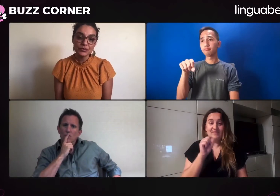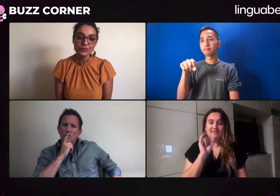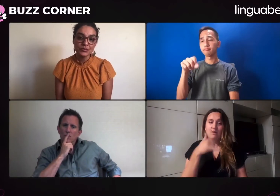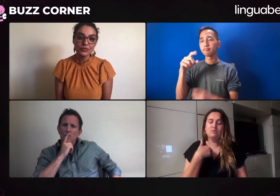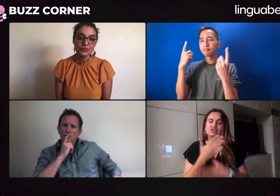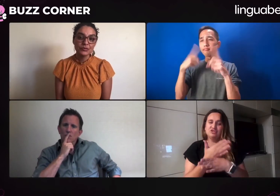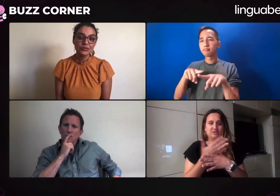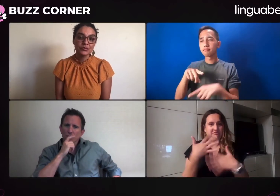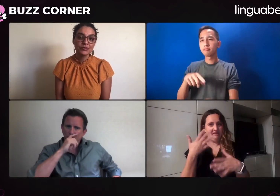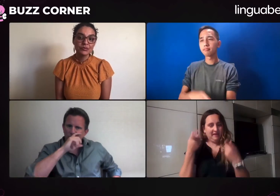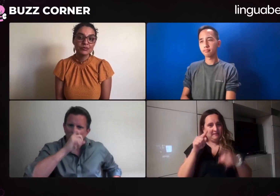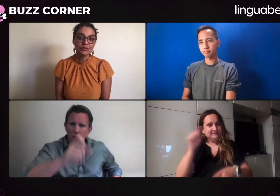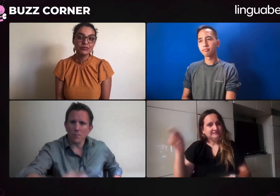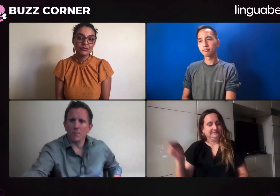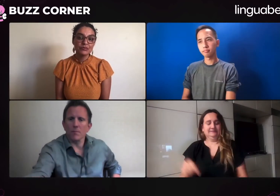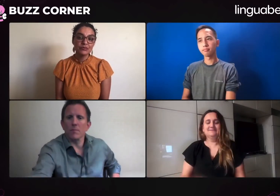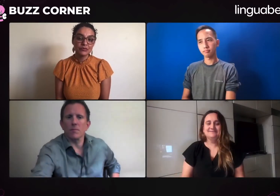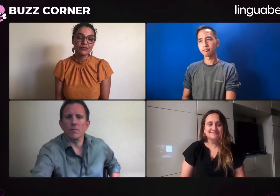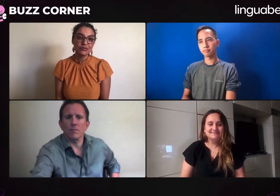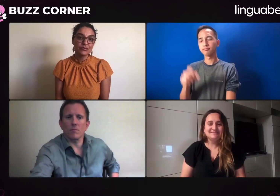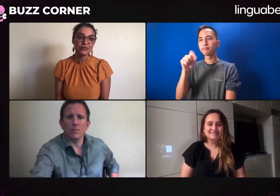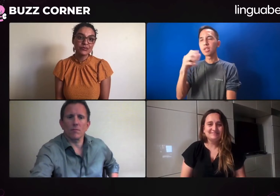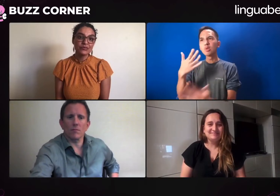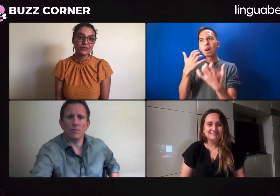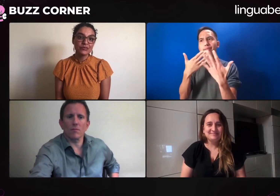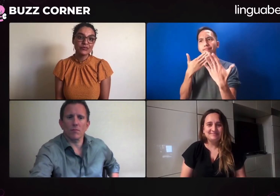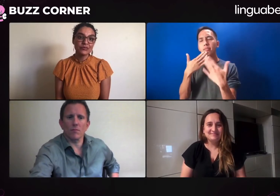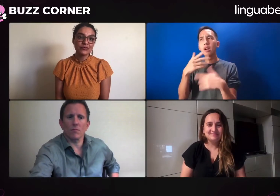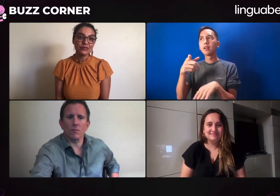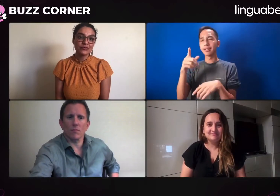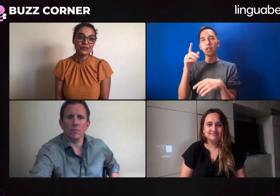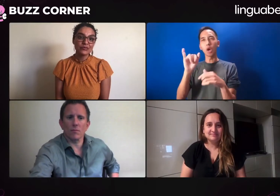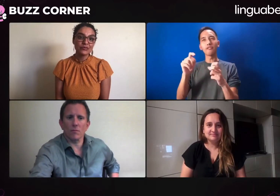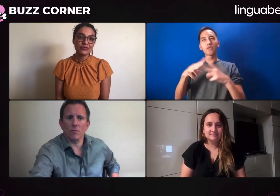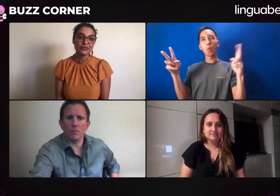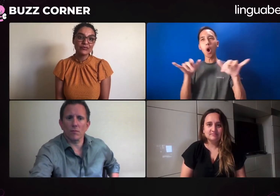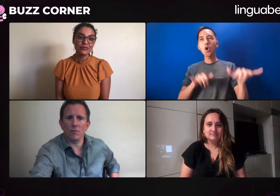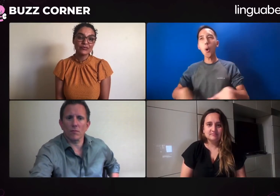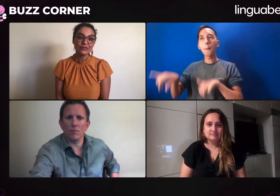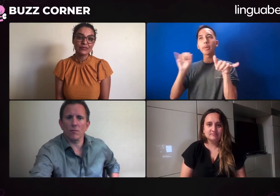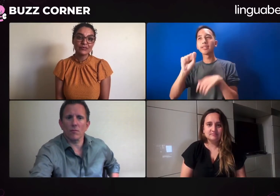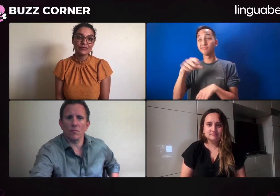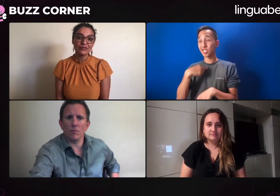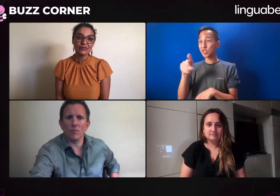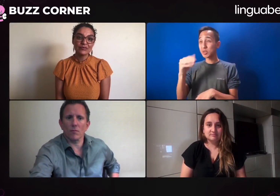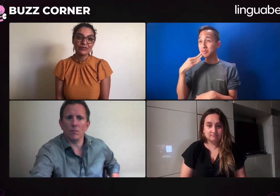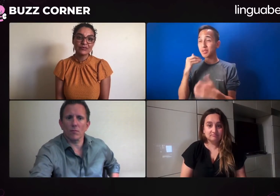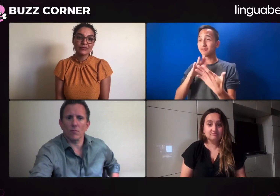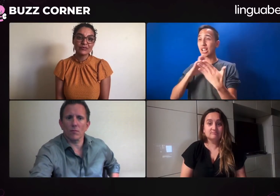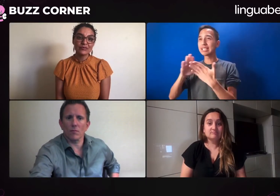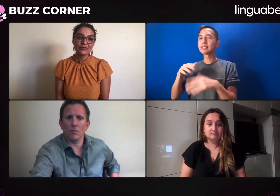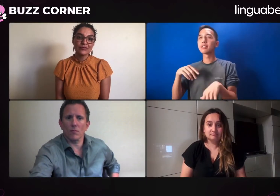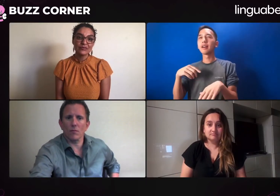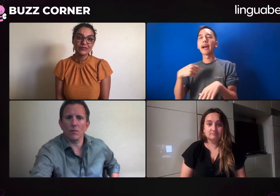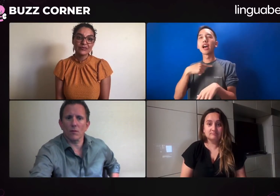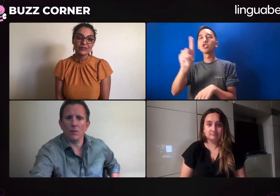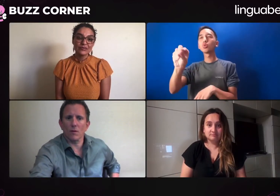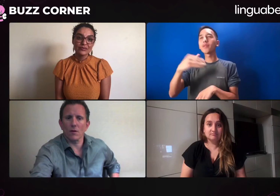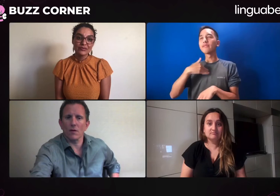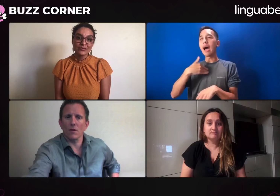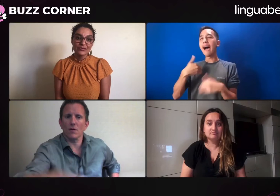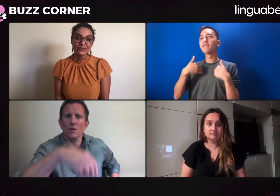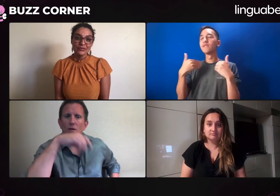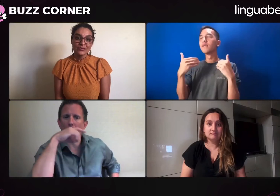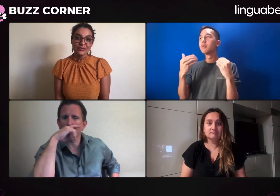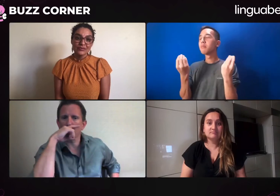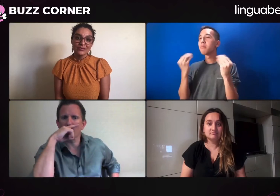So I Yeah, appreciate that that deaf interpreter was able to do that. Yeah, I just wanted to share that that does happen in places around the country. thank you. You know, that's really